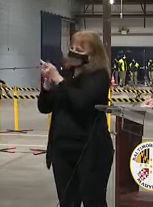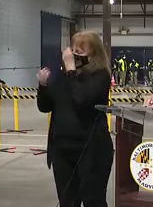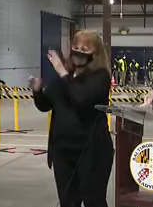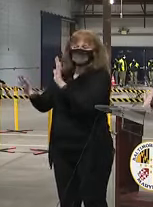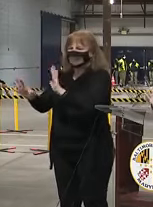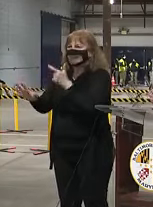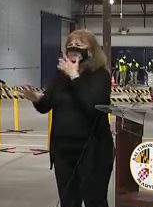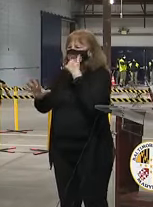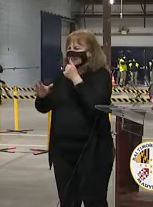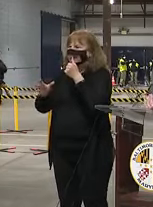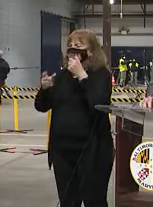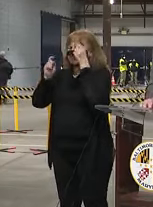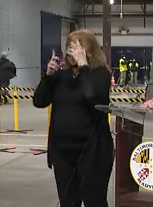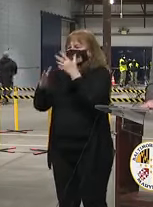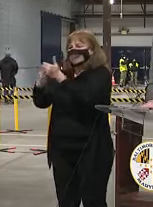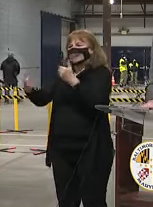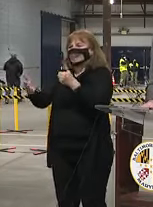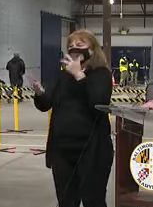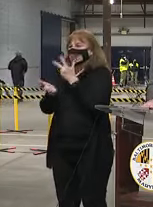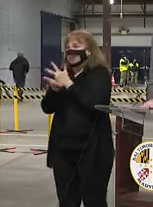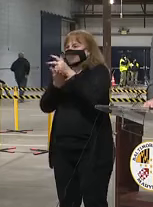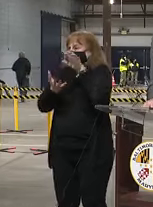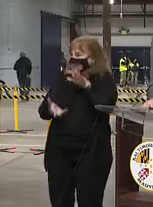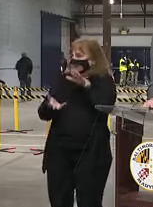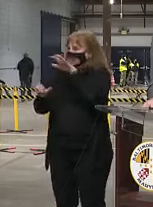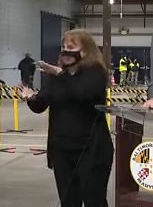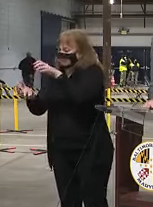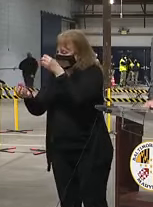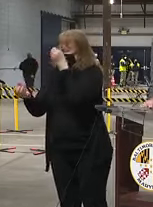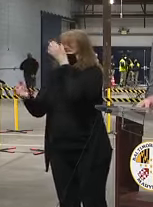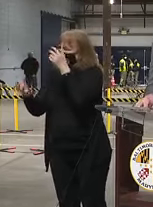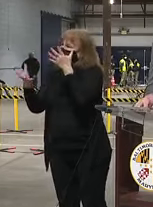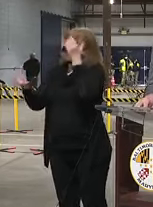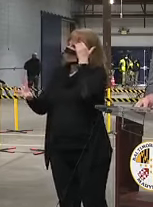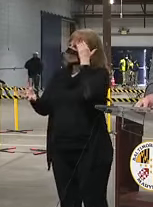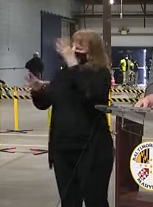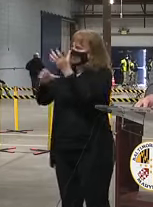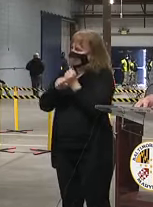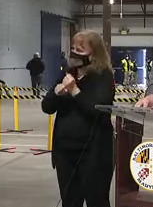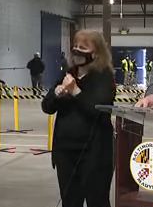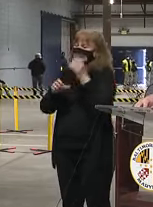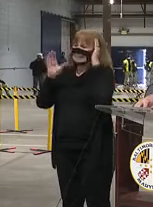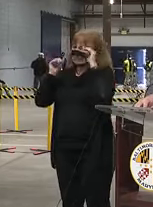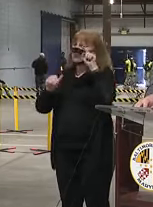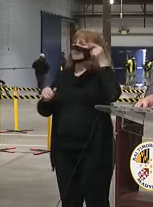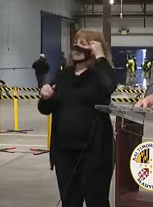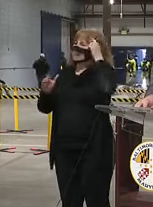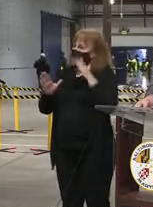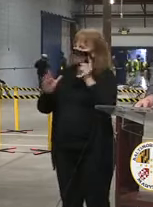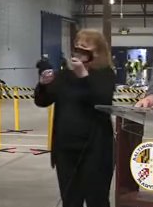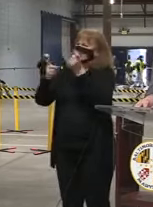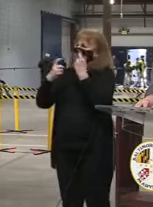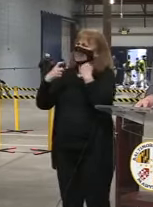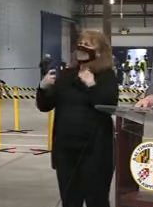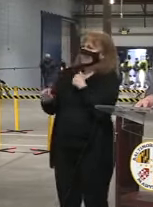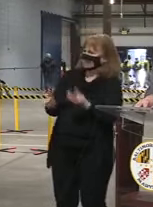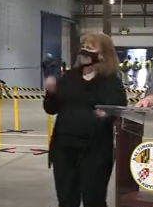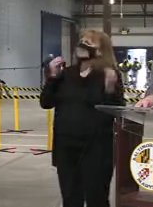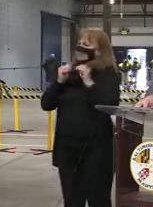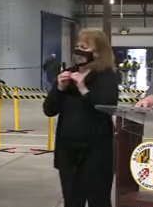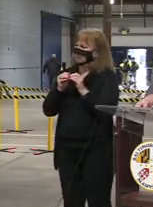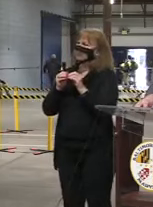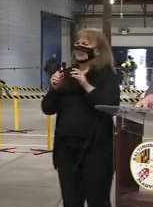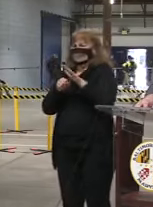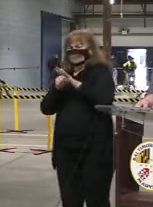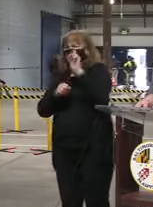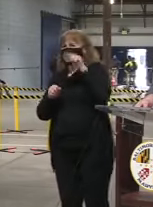weeks prior. I'm hopeful that Governor Hogan and his team will in turn make more vaccines available to us and local government,